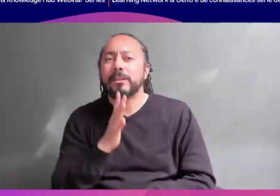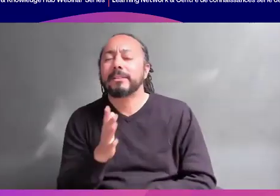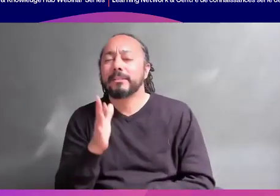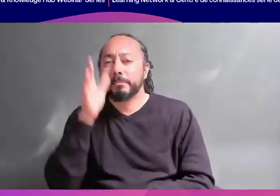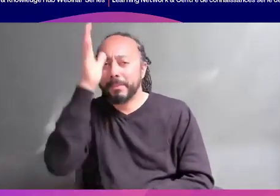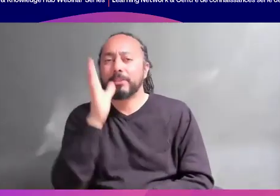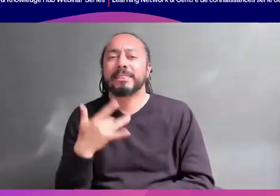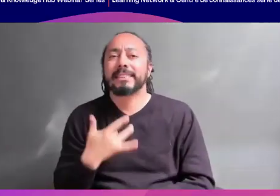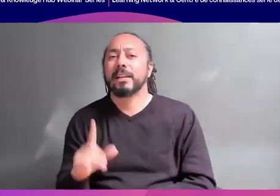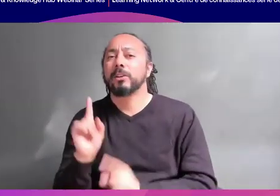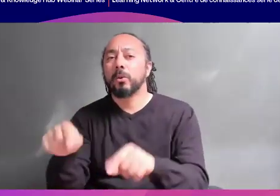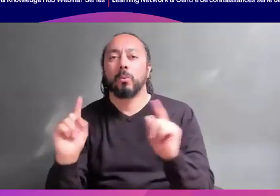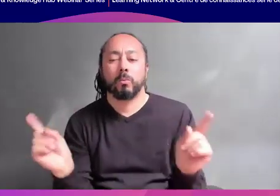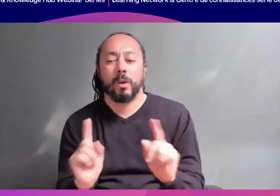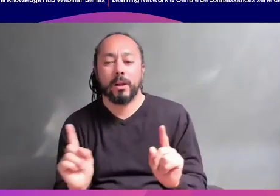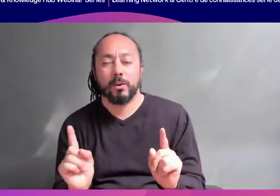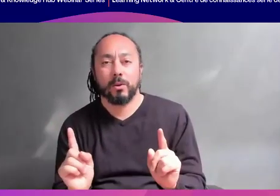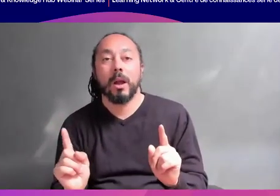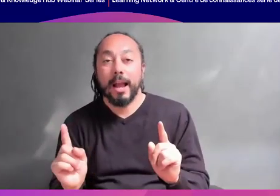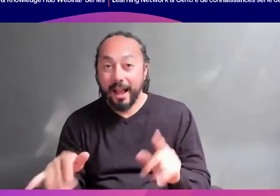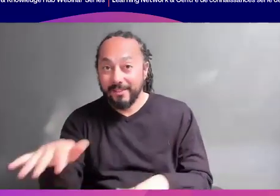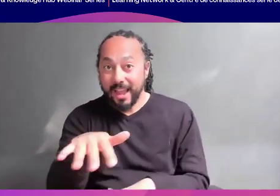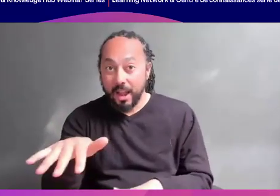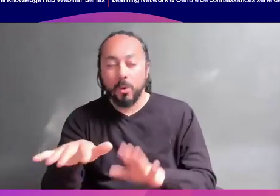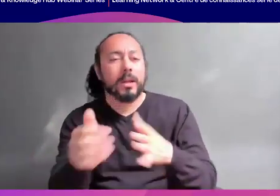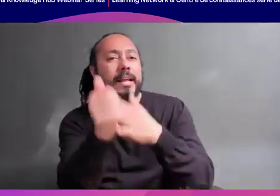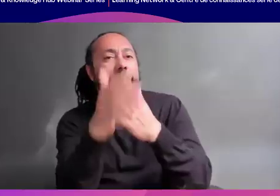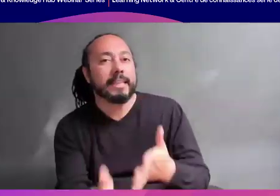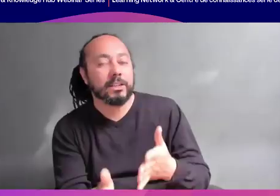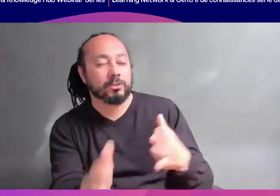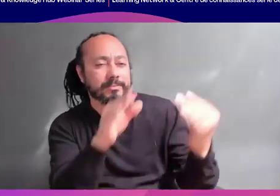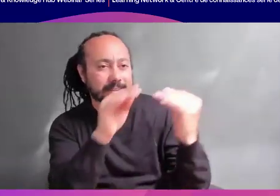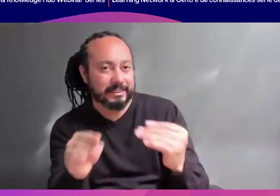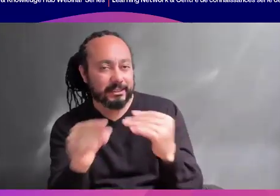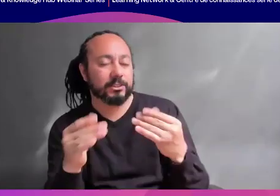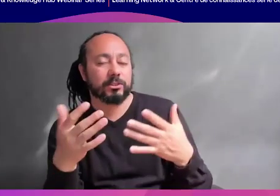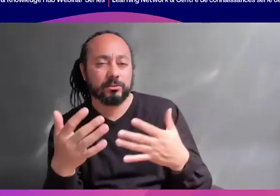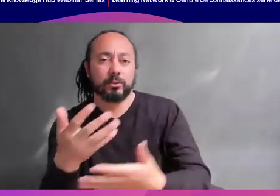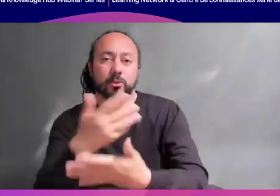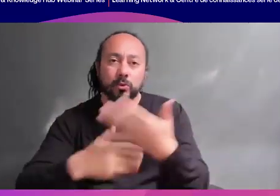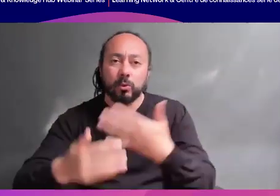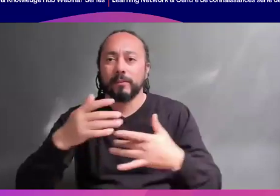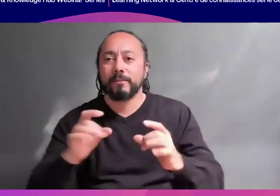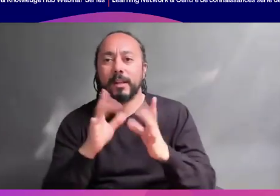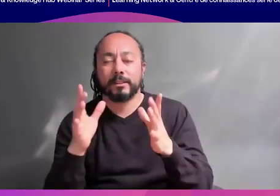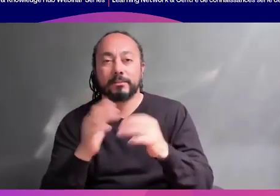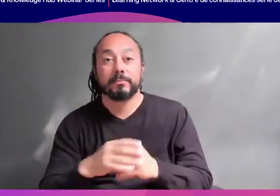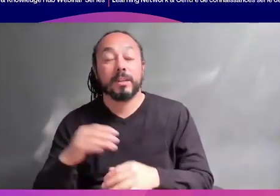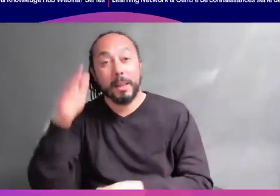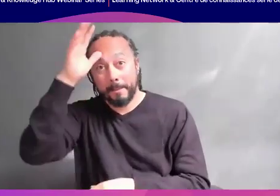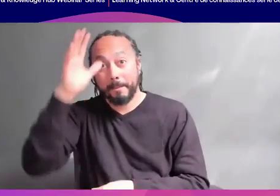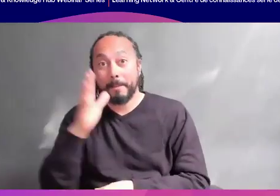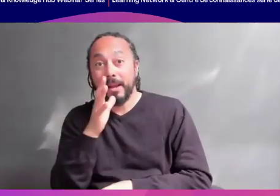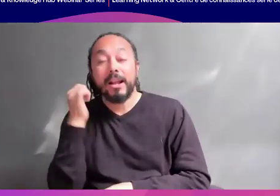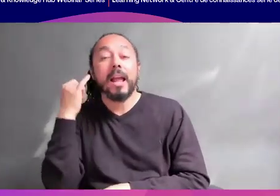leaders in those settings to build healthy social environments. The idea is that when parents experience positive environments at their